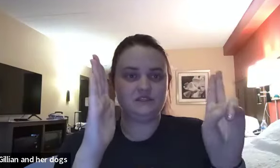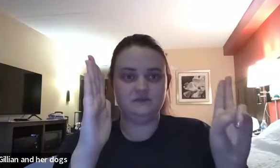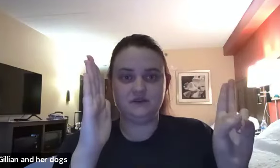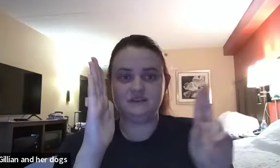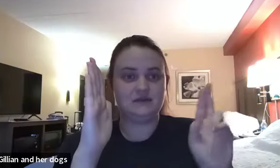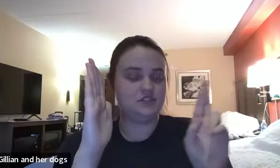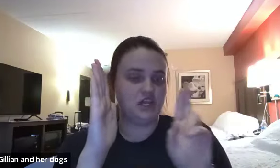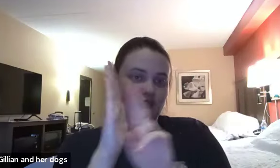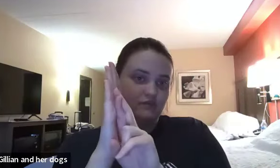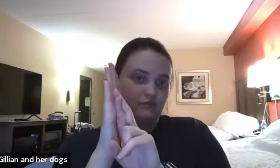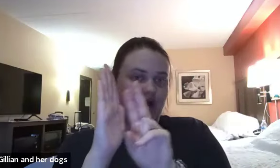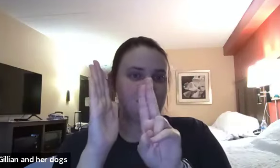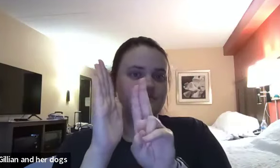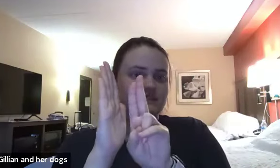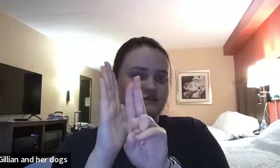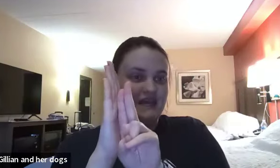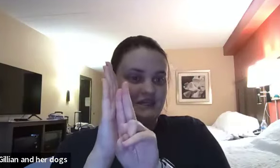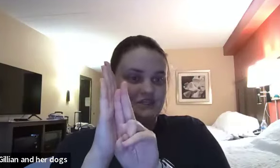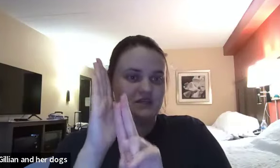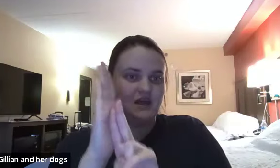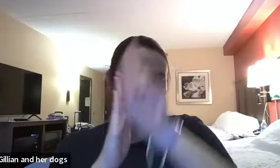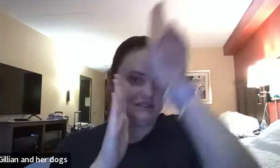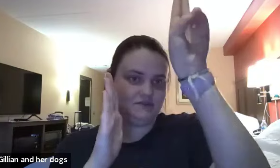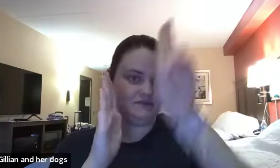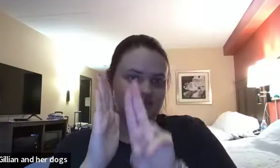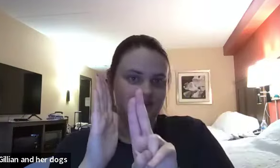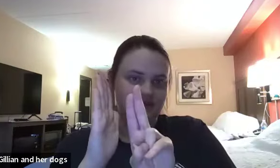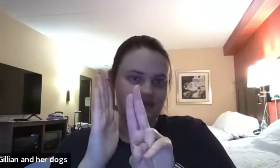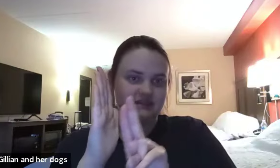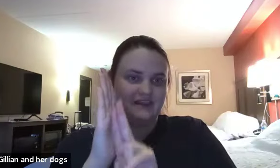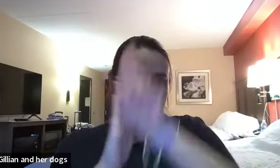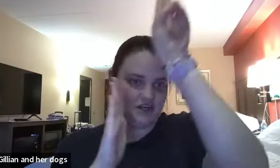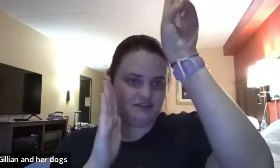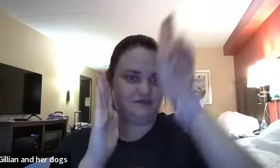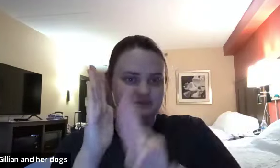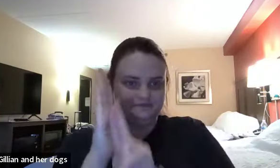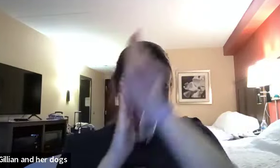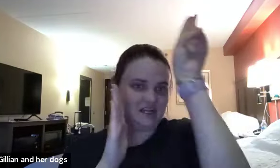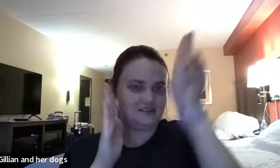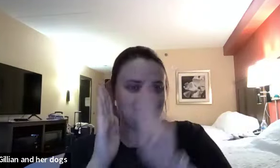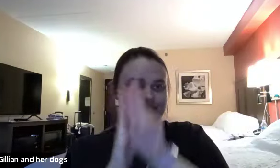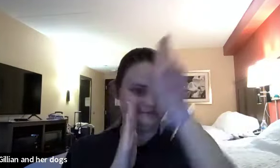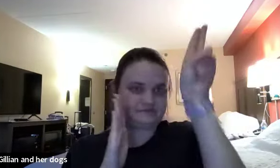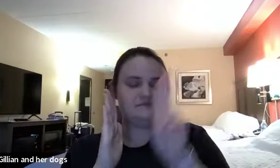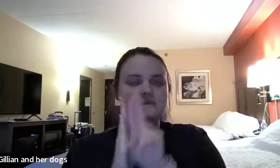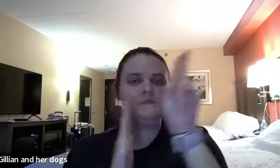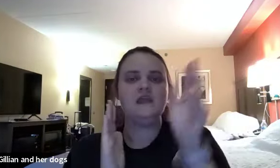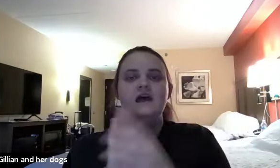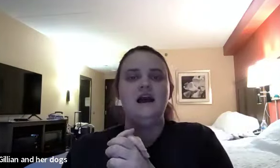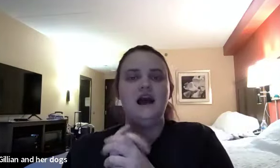to be the same shape for rocket, but it's with an H. Huntsville. It's like the H, Huntsville. Huntsville. I